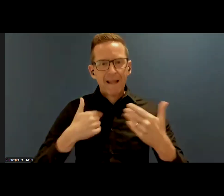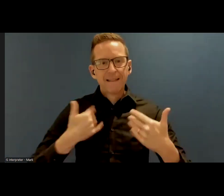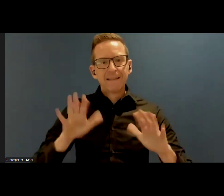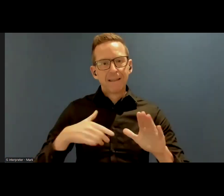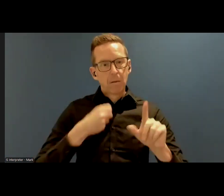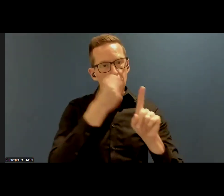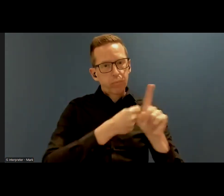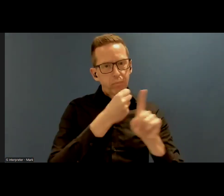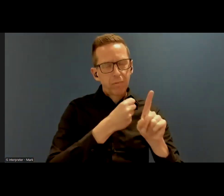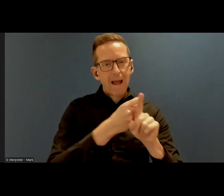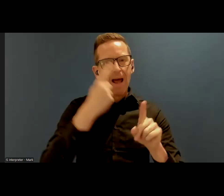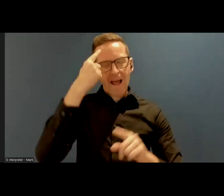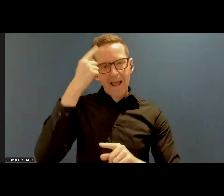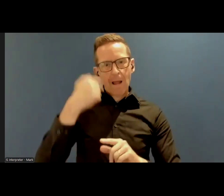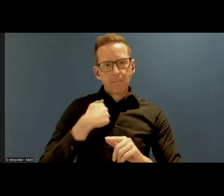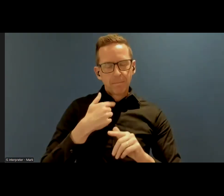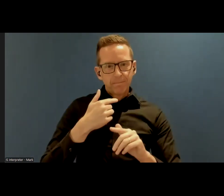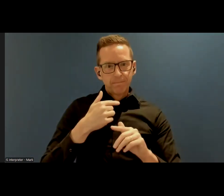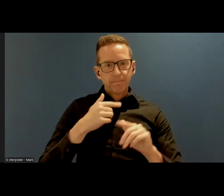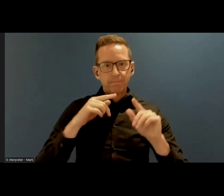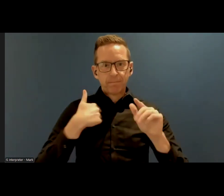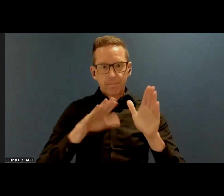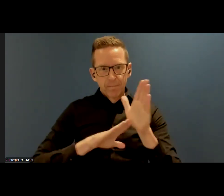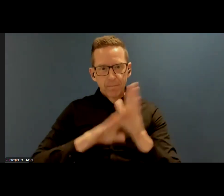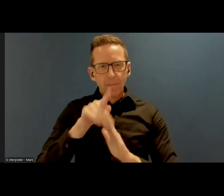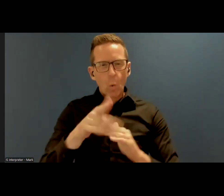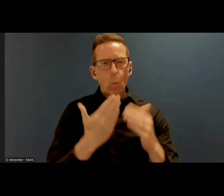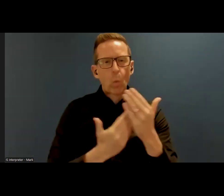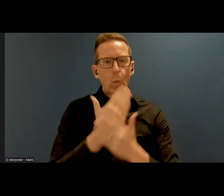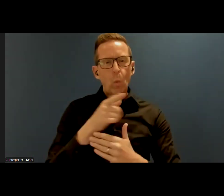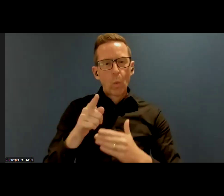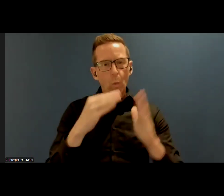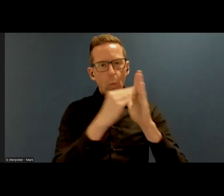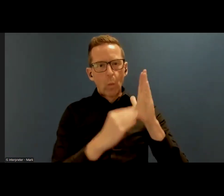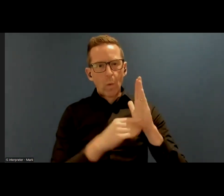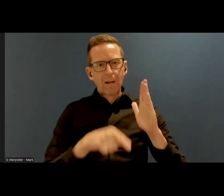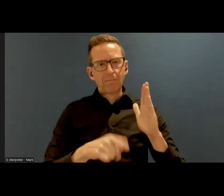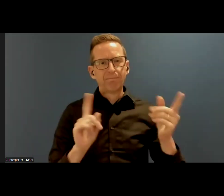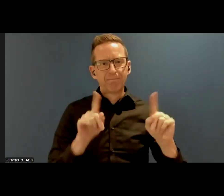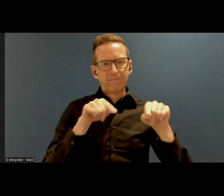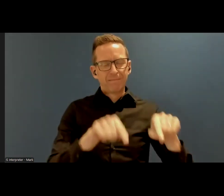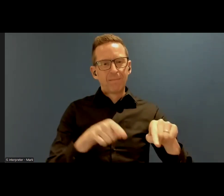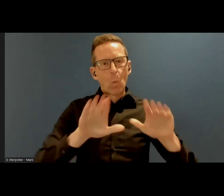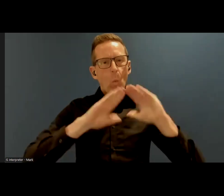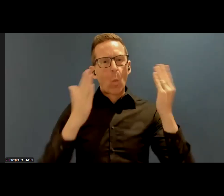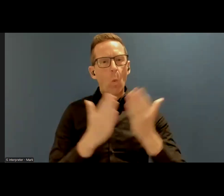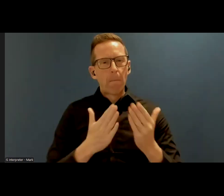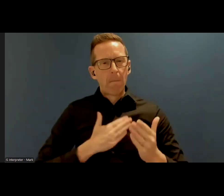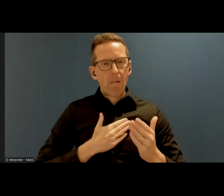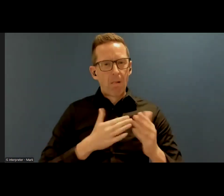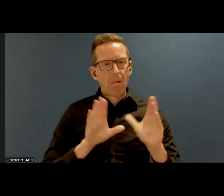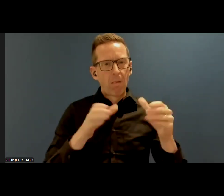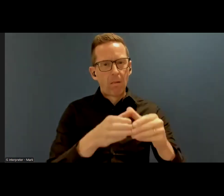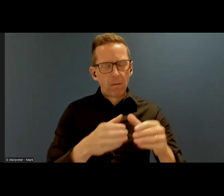development of the deinstitutionalization guidelines at the TCI Global. So we are proud that now